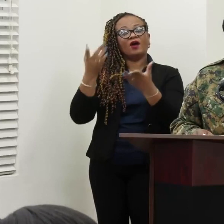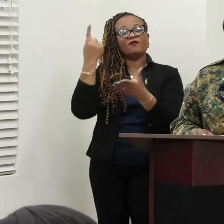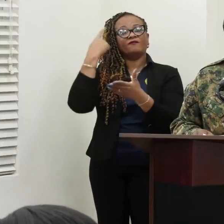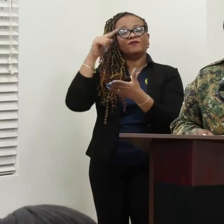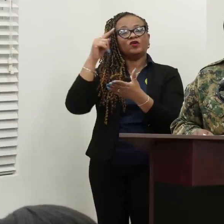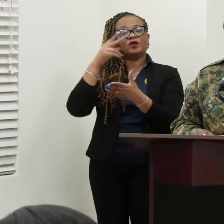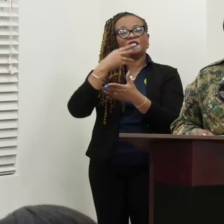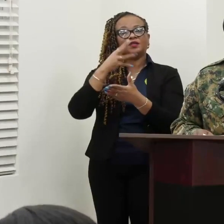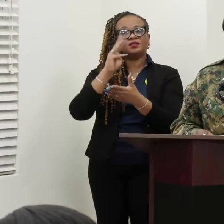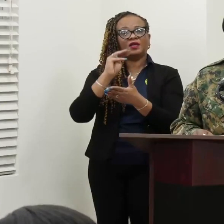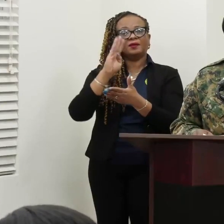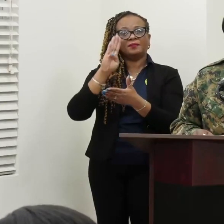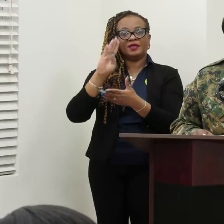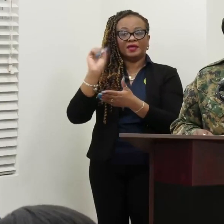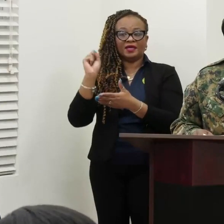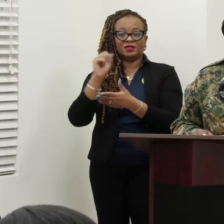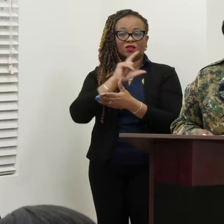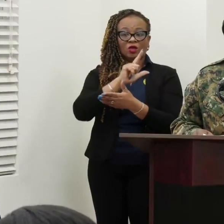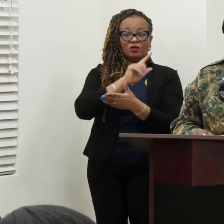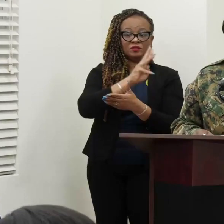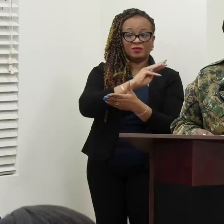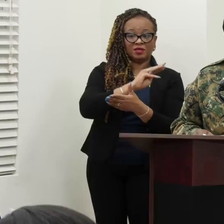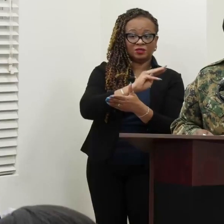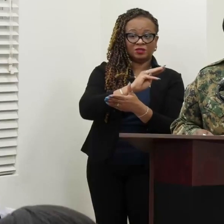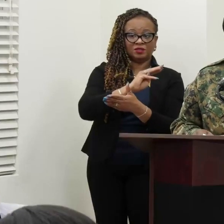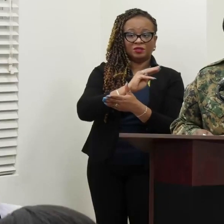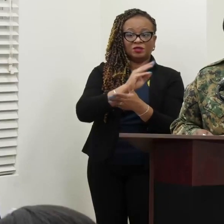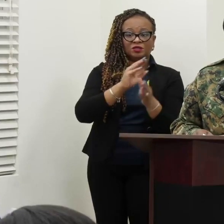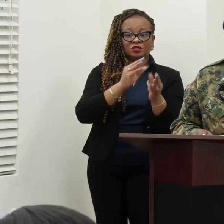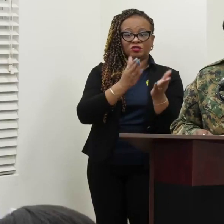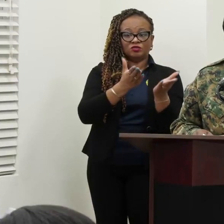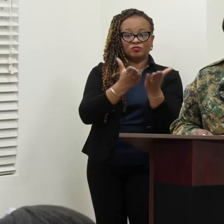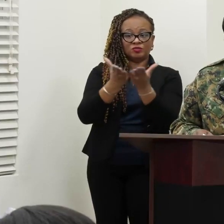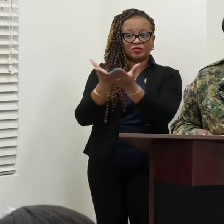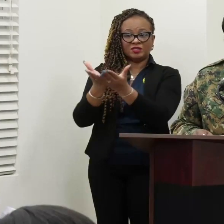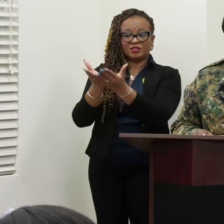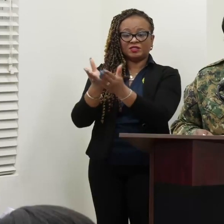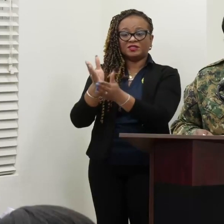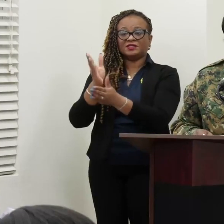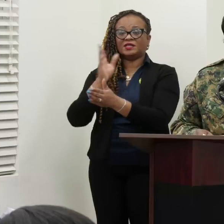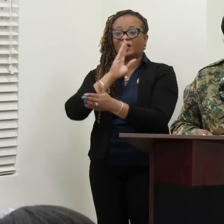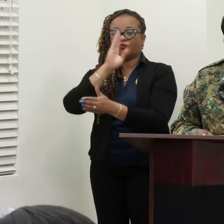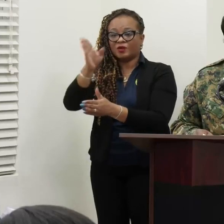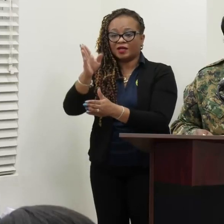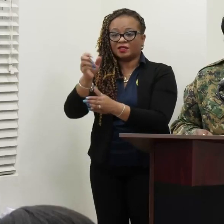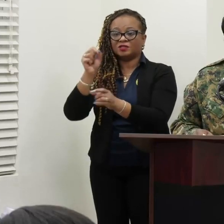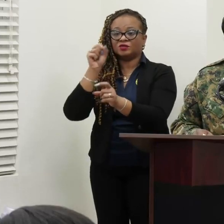the HMBS launch major to proceed directly to an